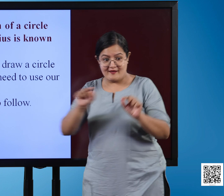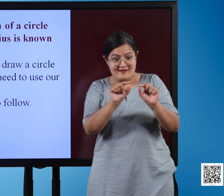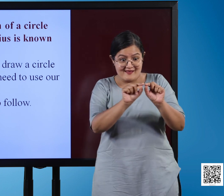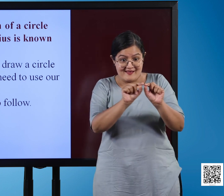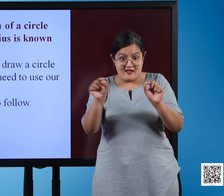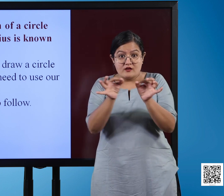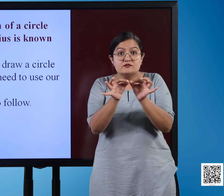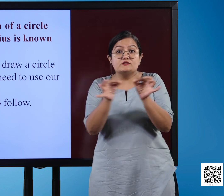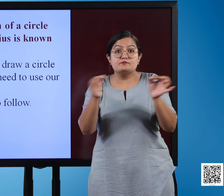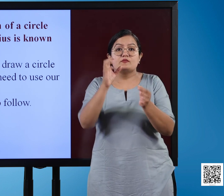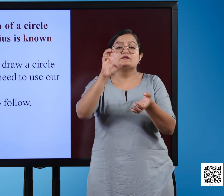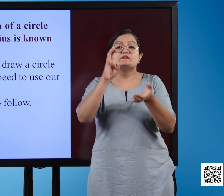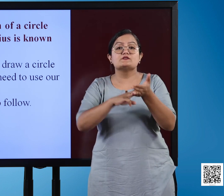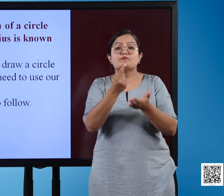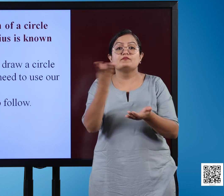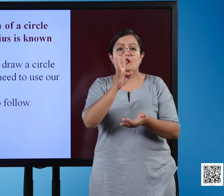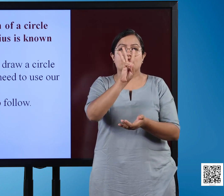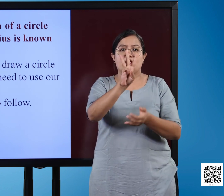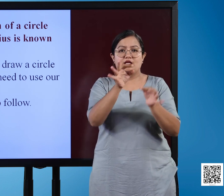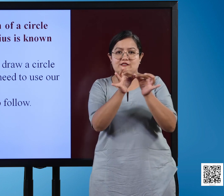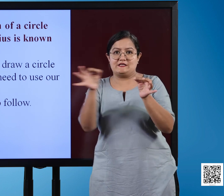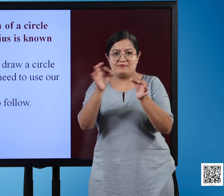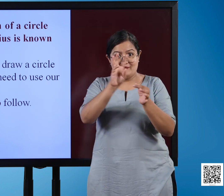We need to use our compasses.